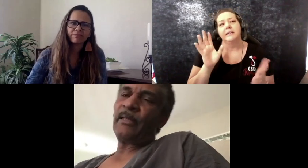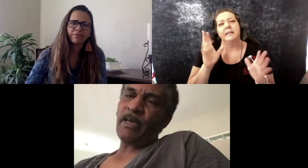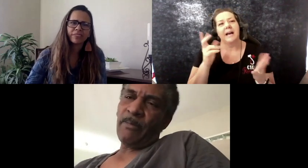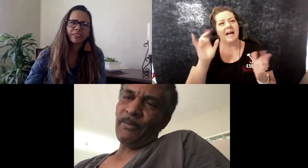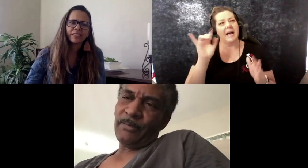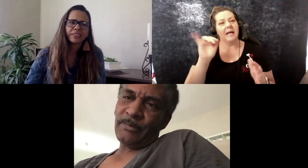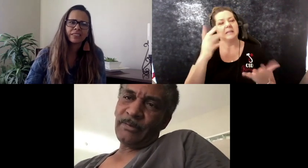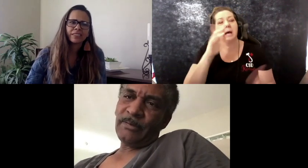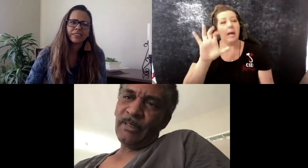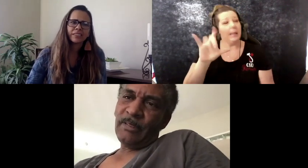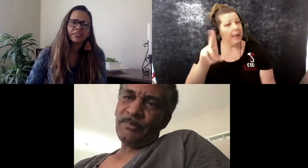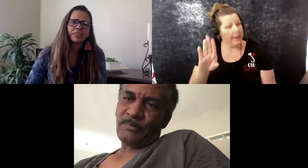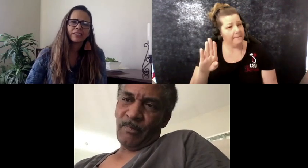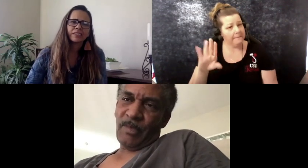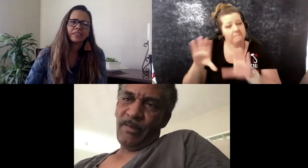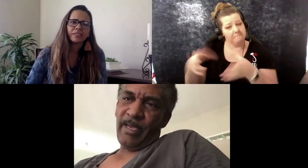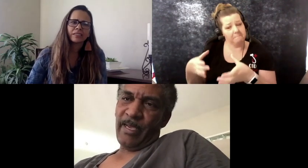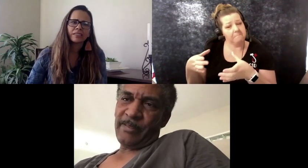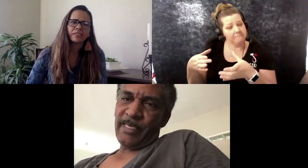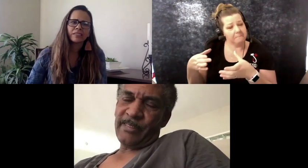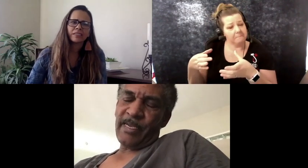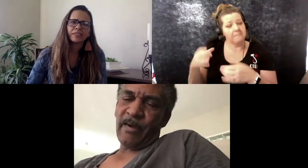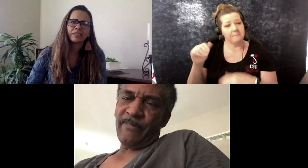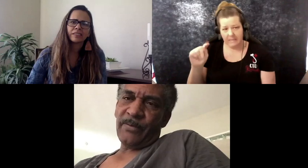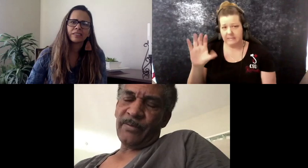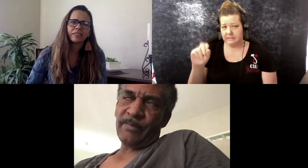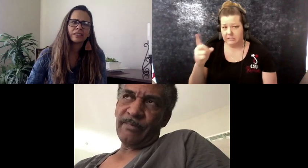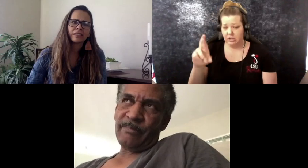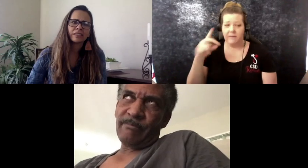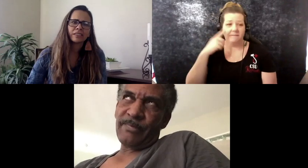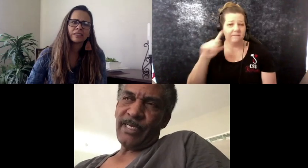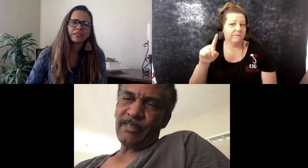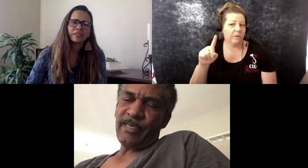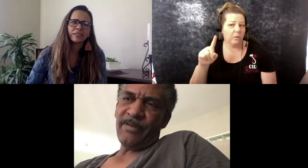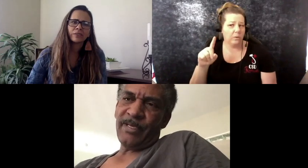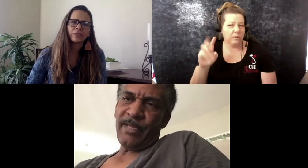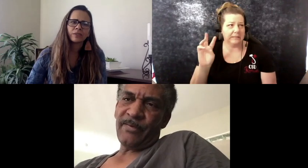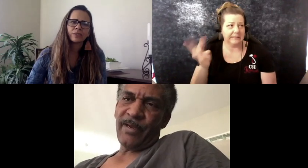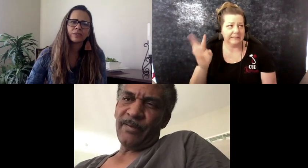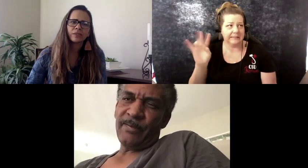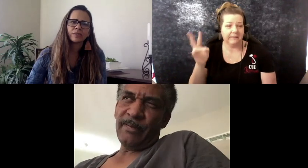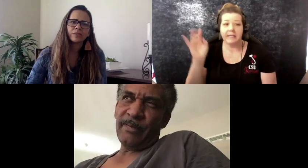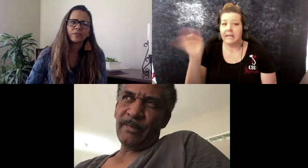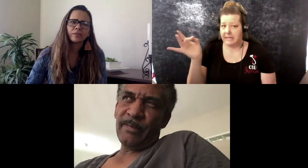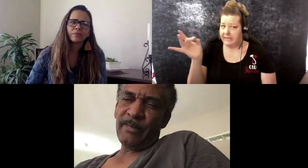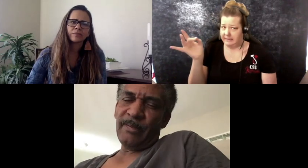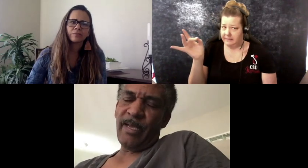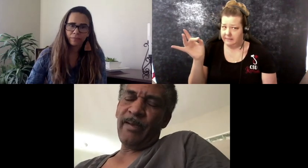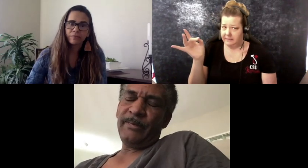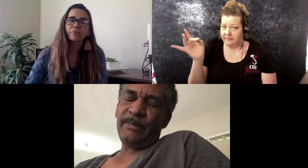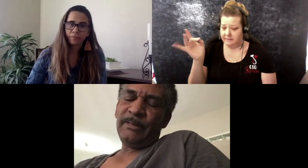it's a club at CSDR for 6th, 7th, and 8th graders.